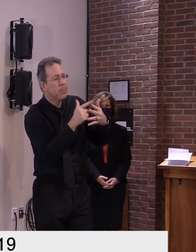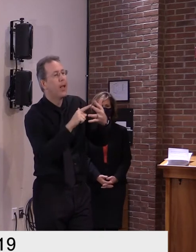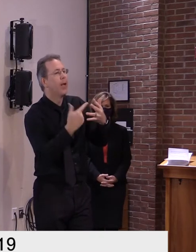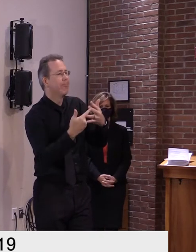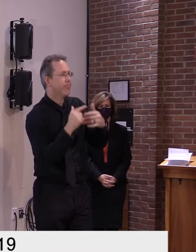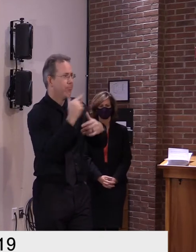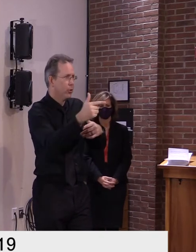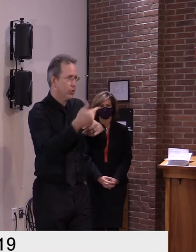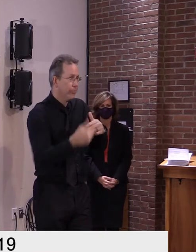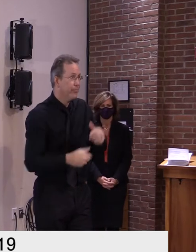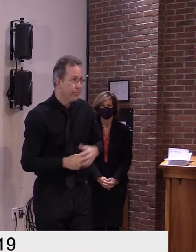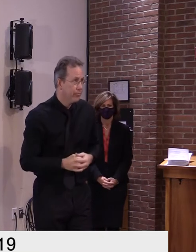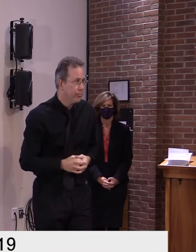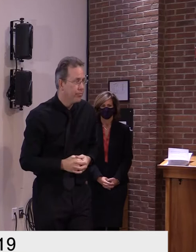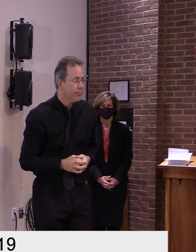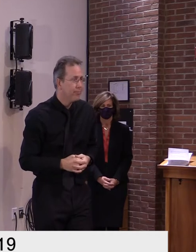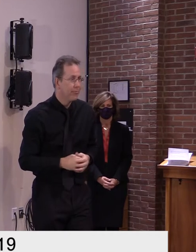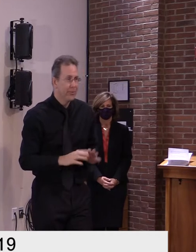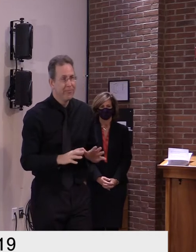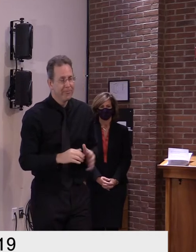what groups come first.